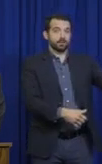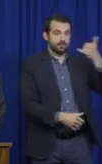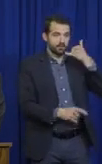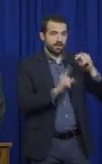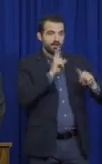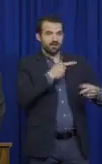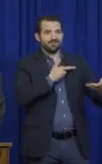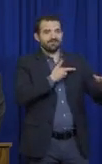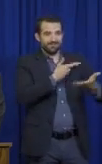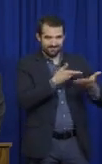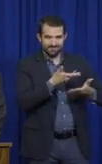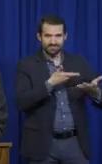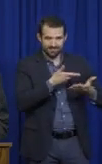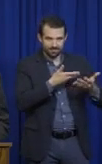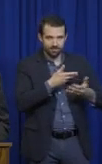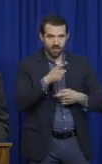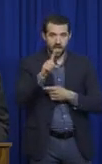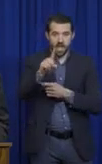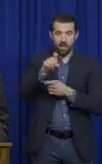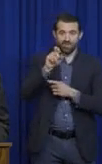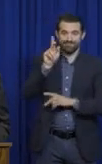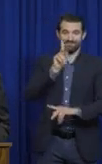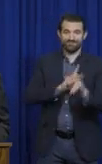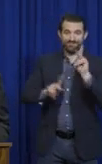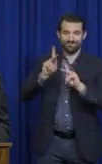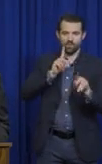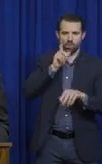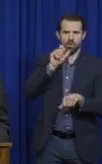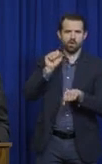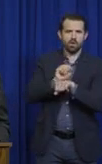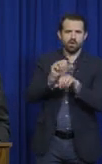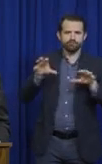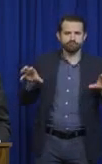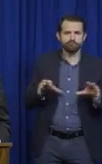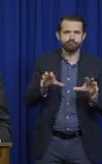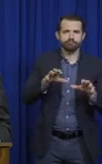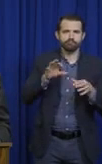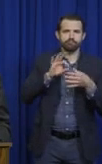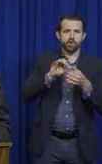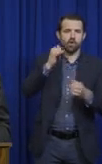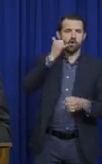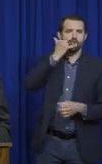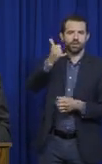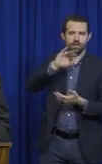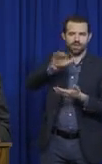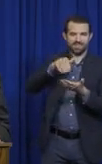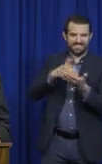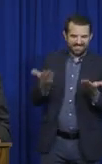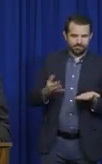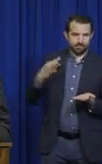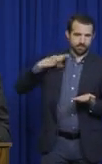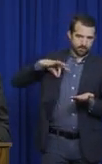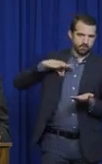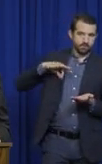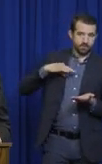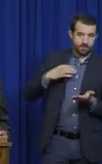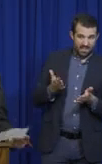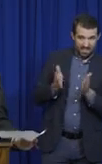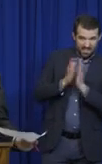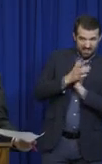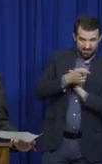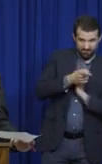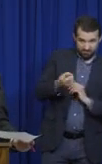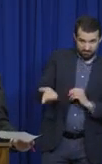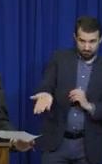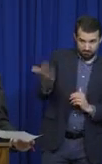a Maine-based call center to answer the unemployment phone lines, and we've extended those phone hours from our normal 8